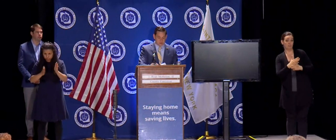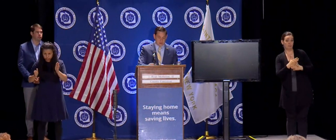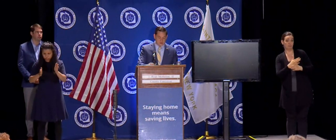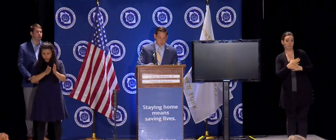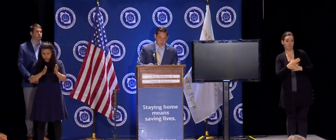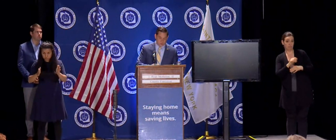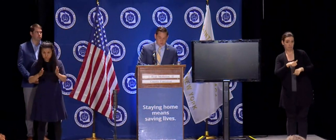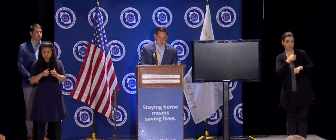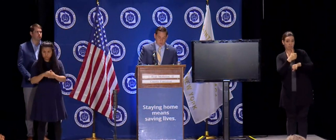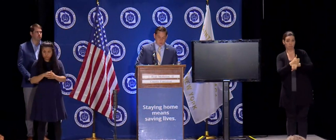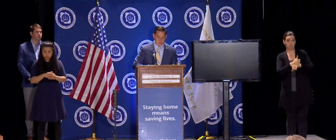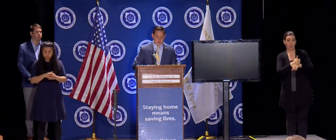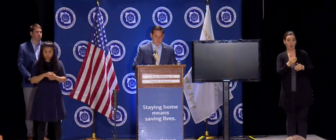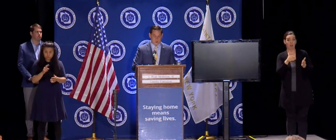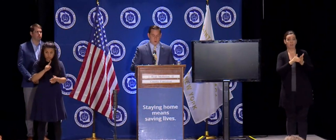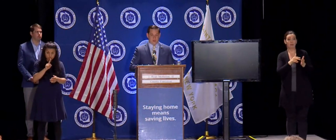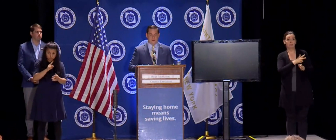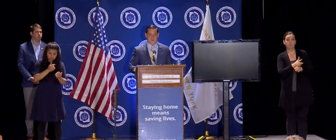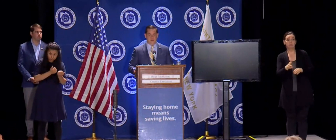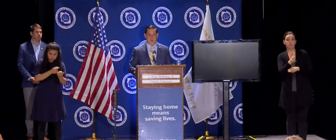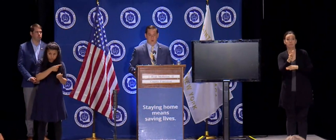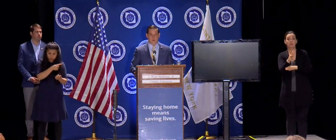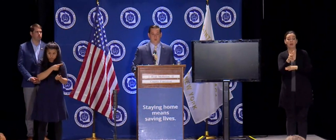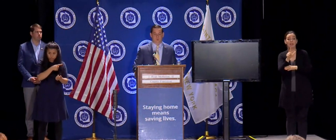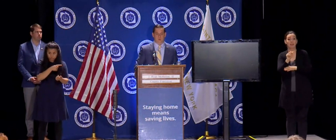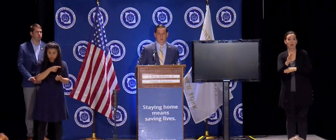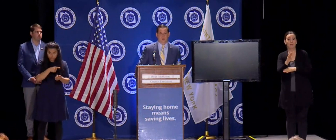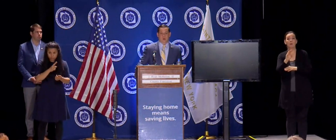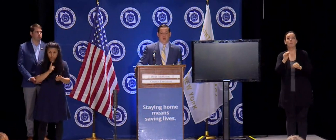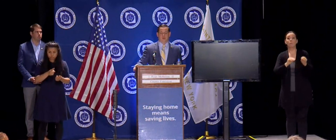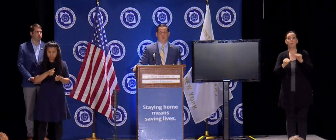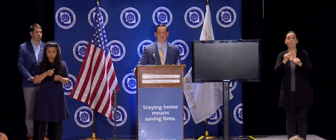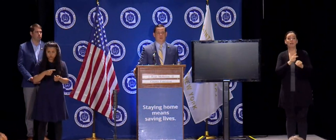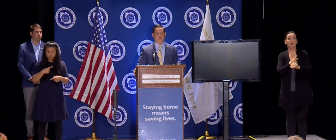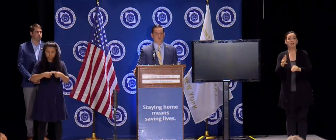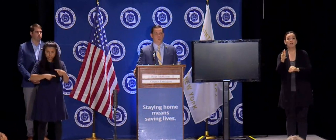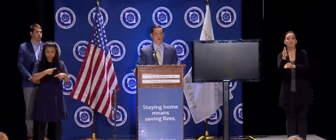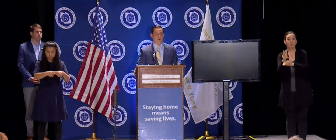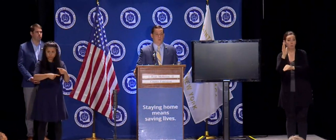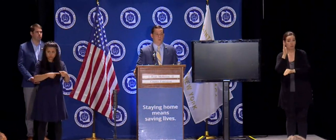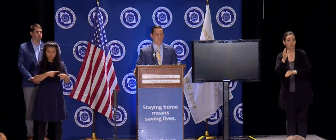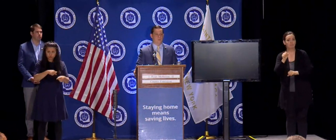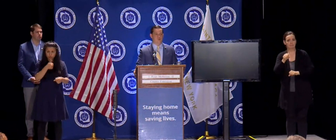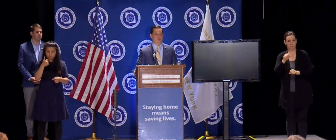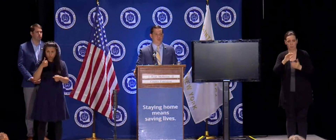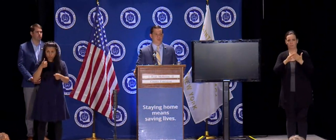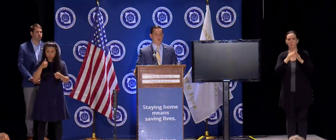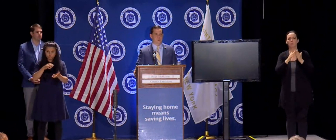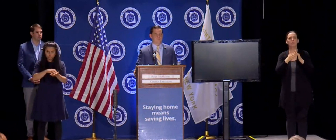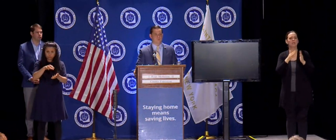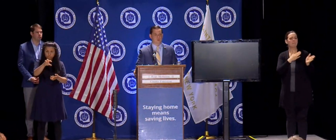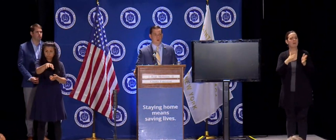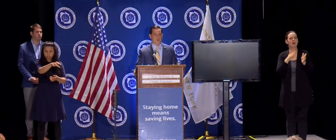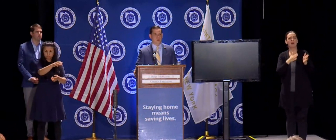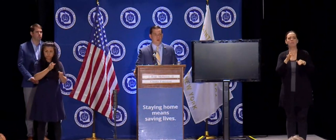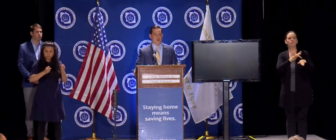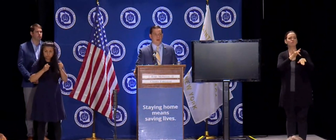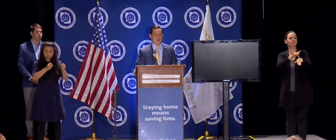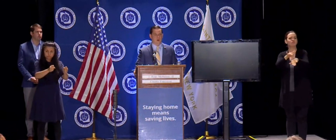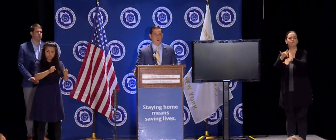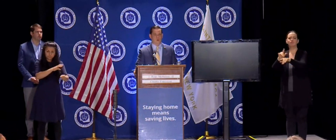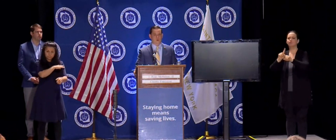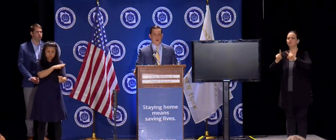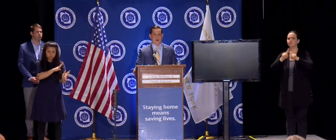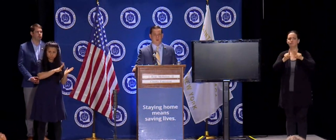again? Yeah, so what we're going to do with the mobile unit is we're going to continue to go into communities strategically. So